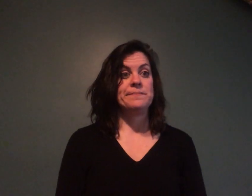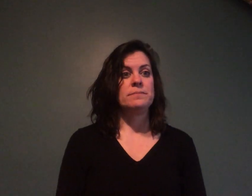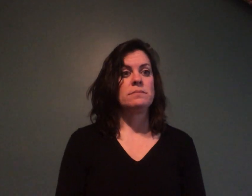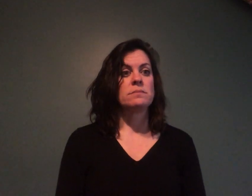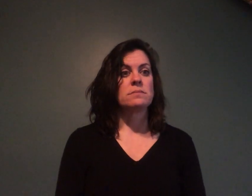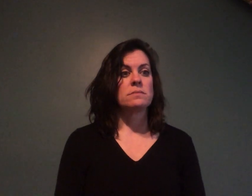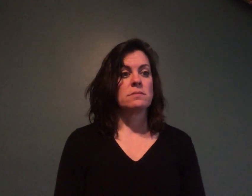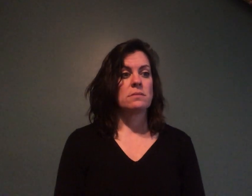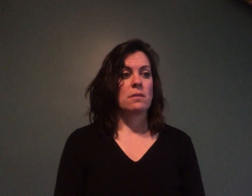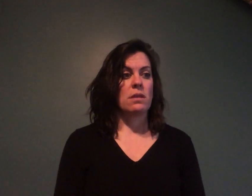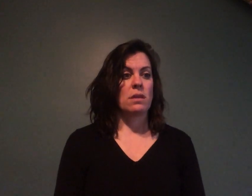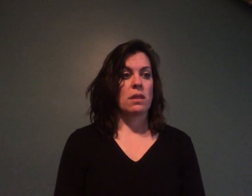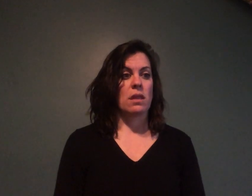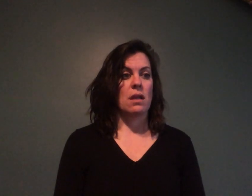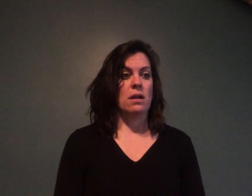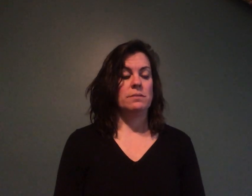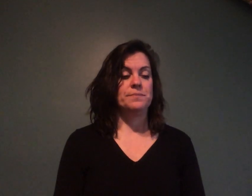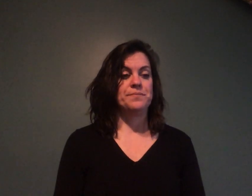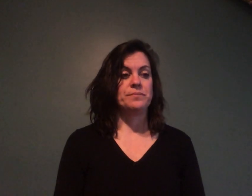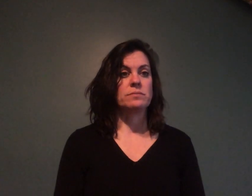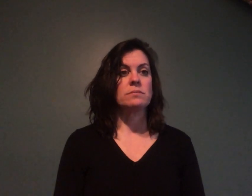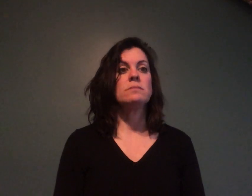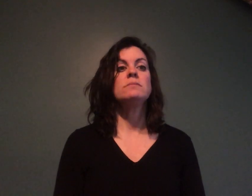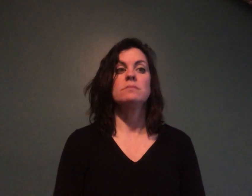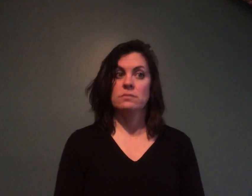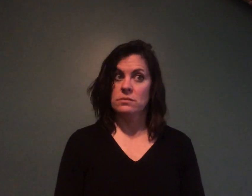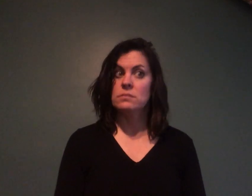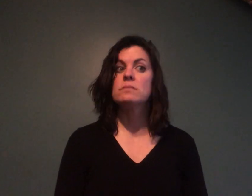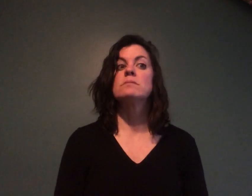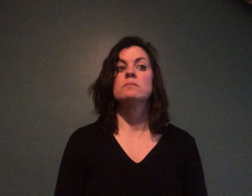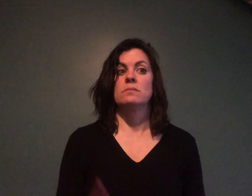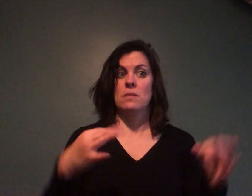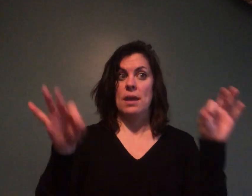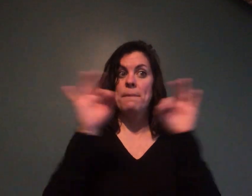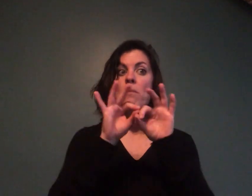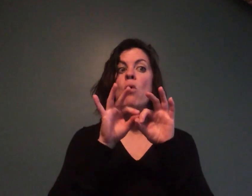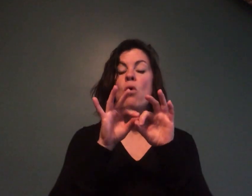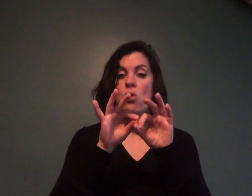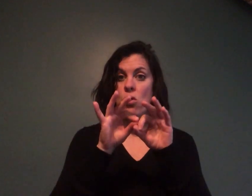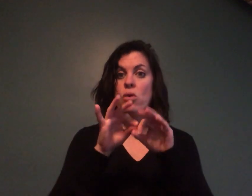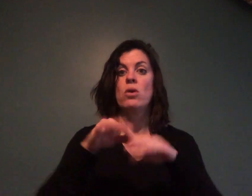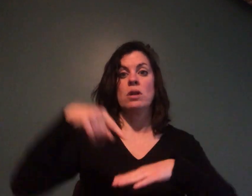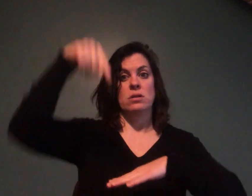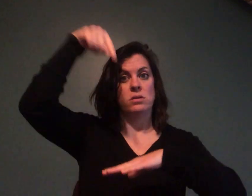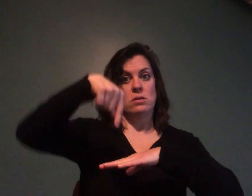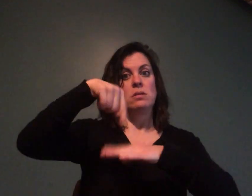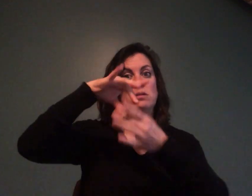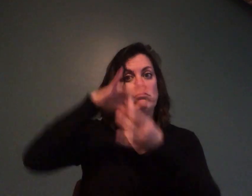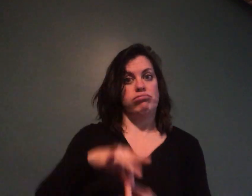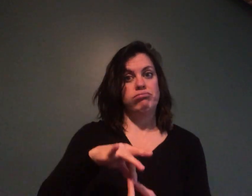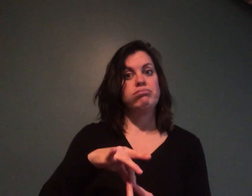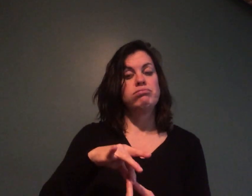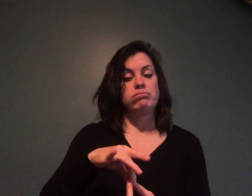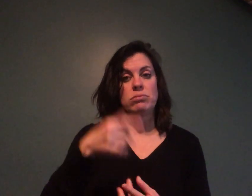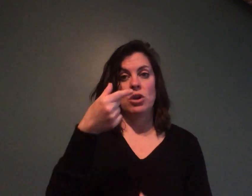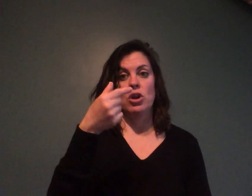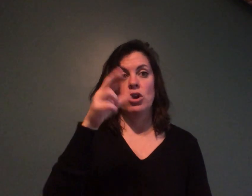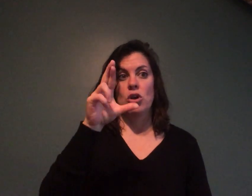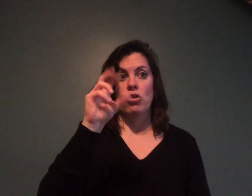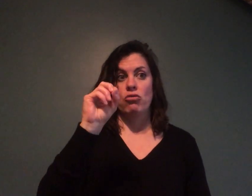Make sure that everything is grounded. All right. Never use bare electrical wire. Okay. Yeah, we use